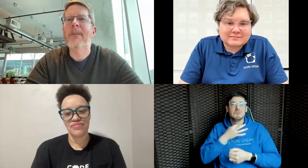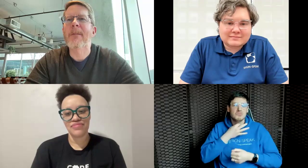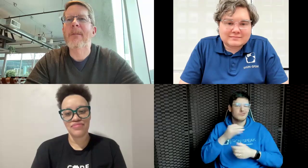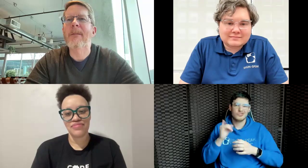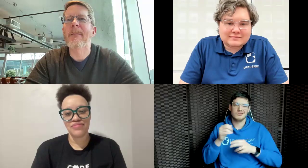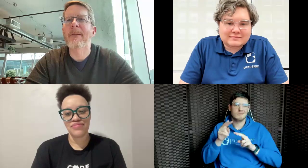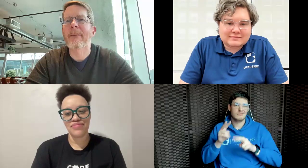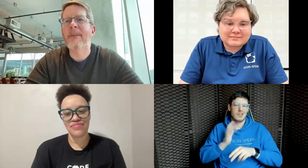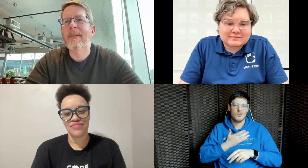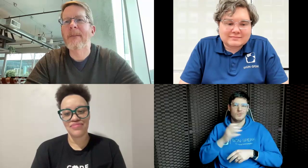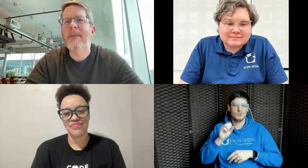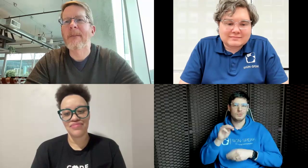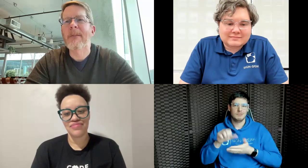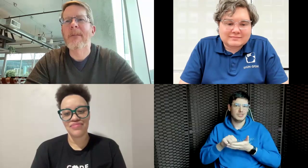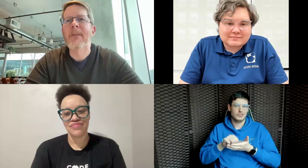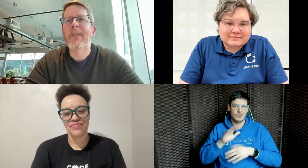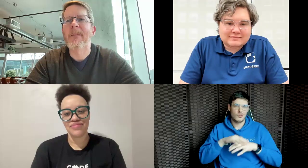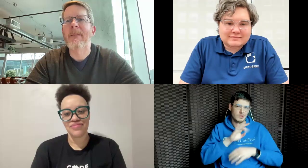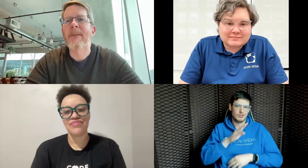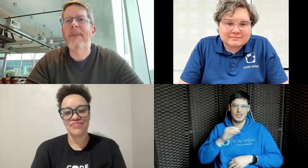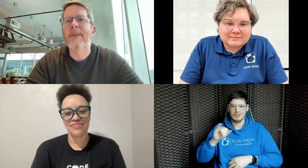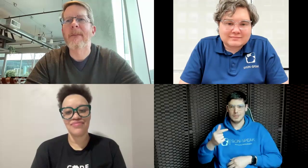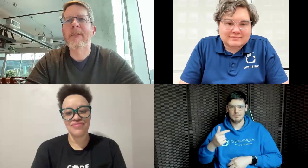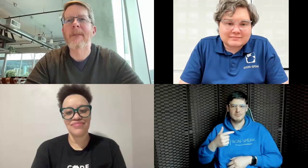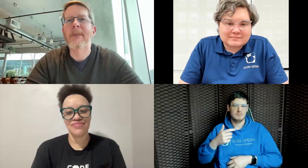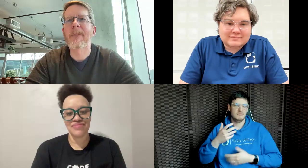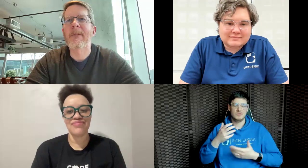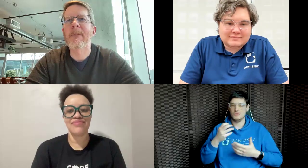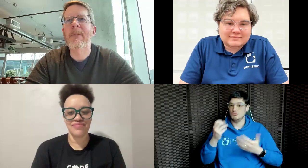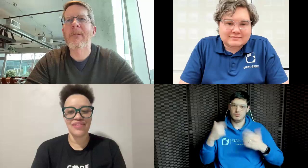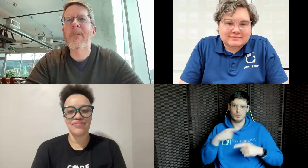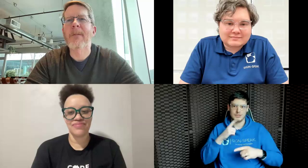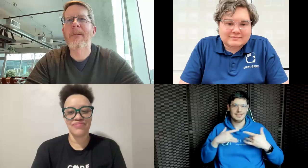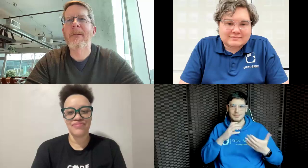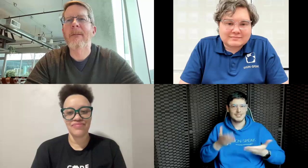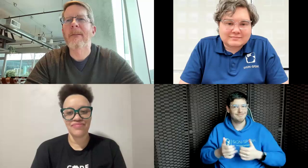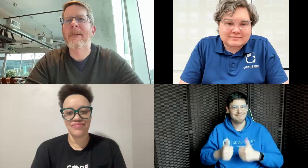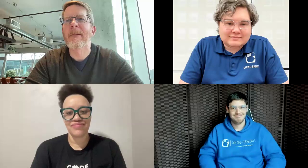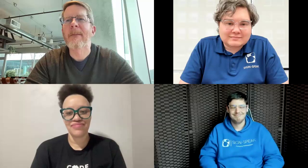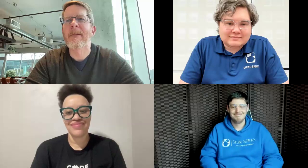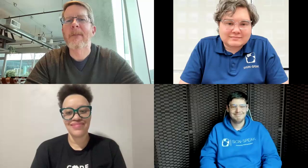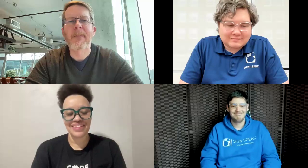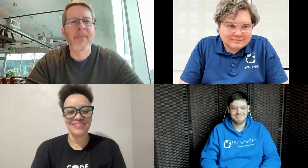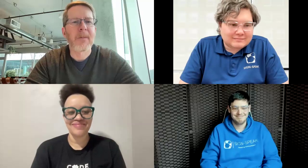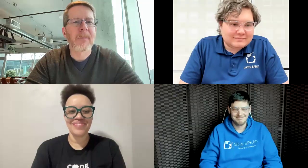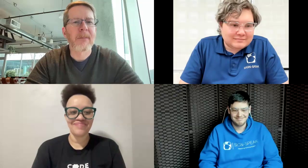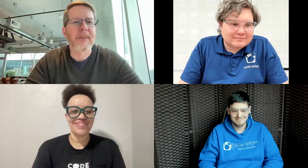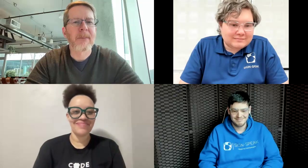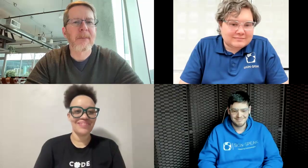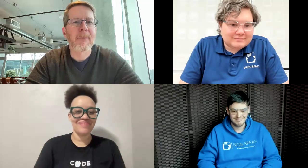mission as we move forward. So if you're ever interested, just look at our page on social media and Instagram and Facebook.